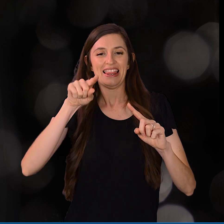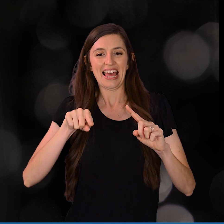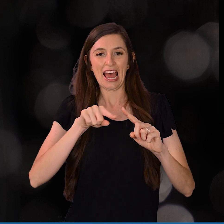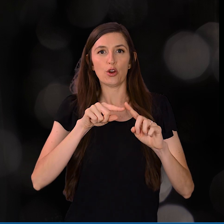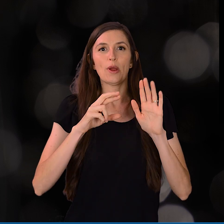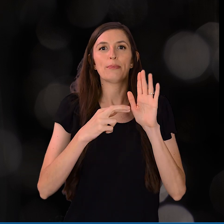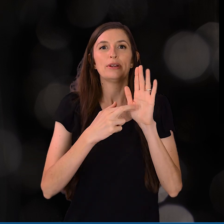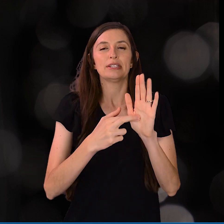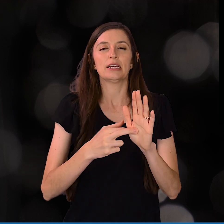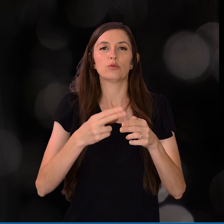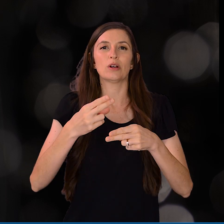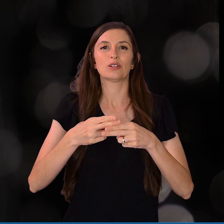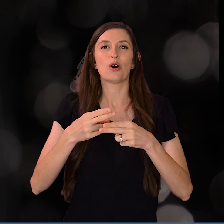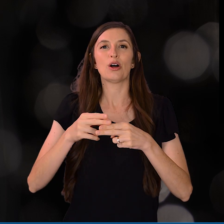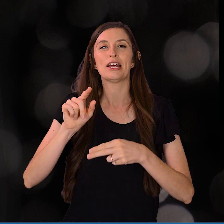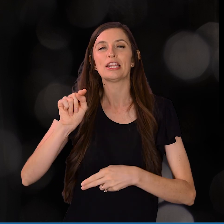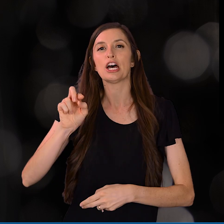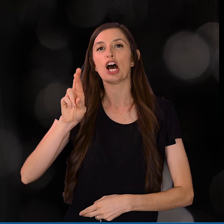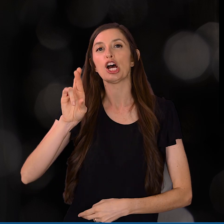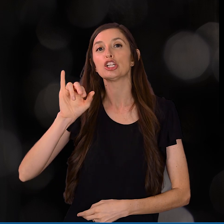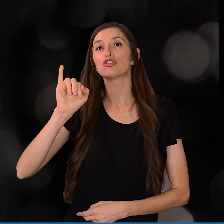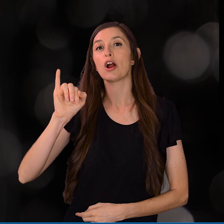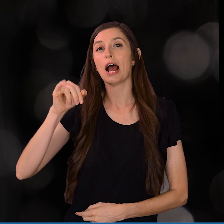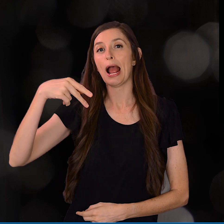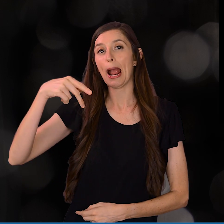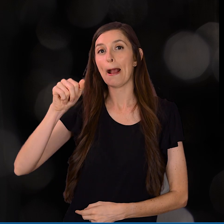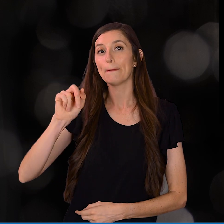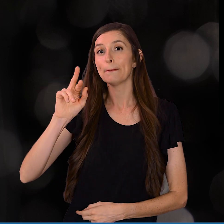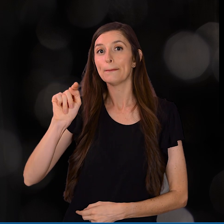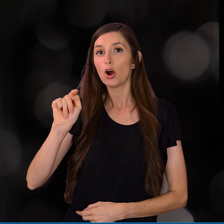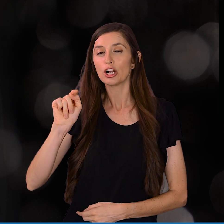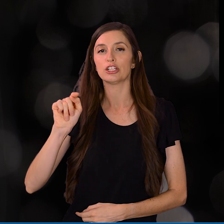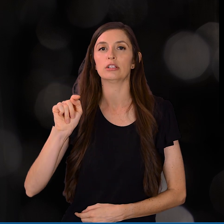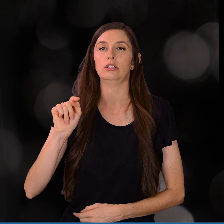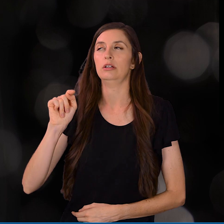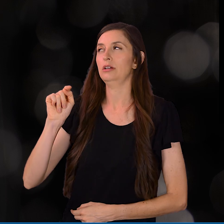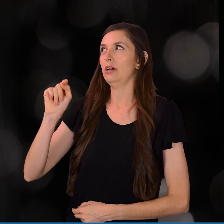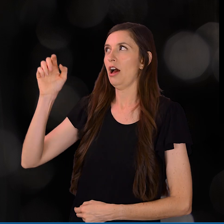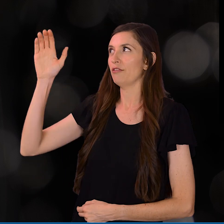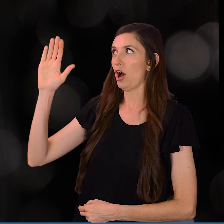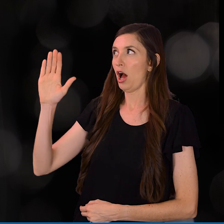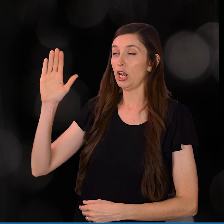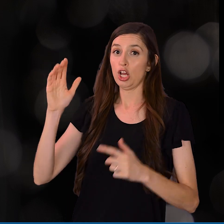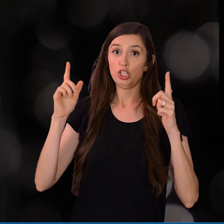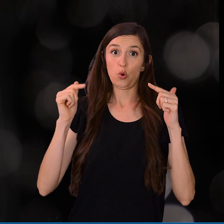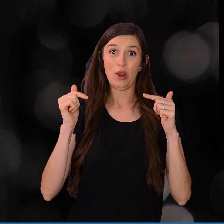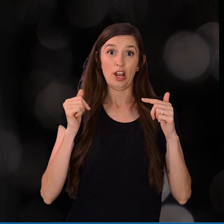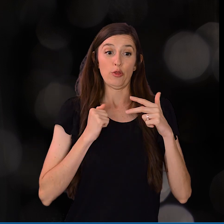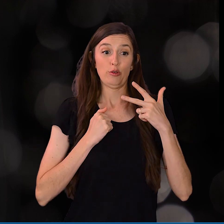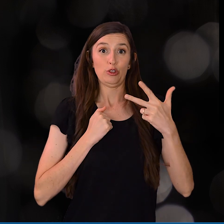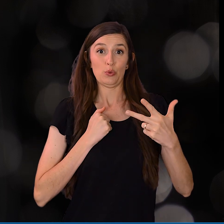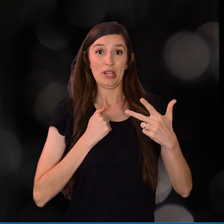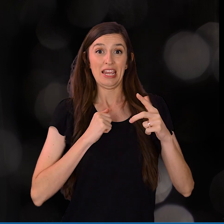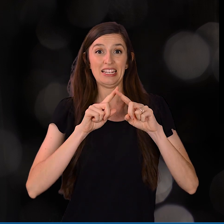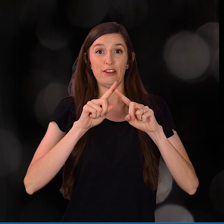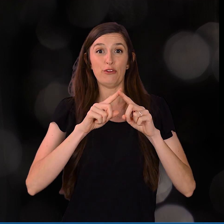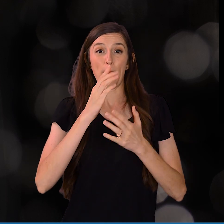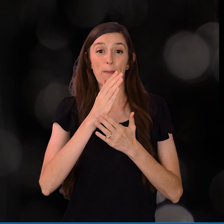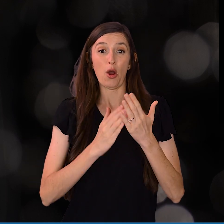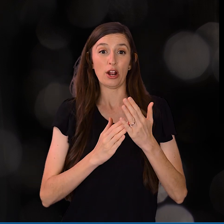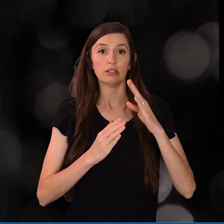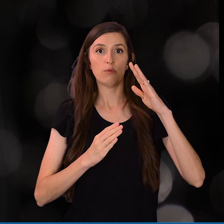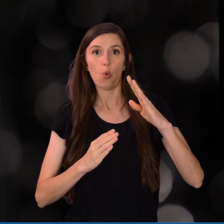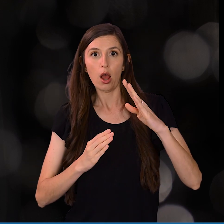of God. That God is comprised of three parts. Only when put together appropriately do you have the one God. But that's